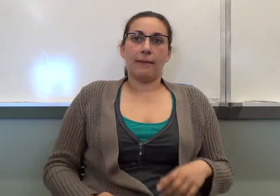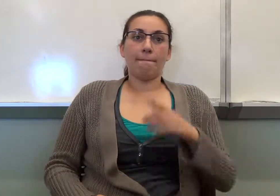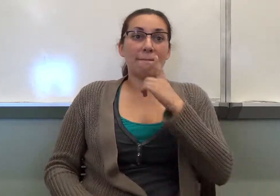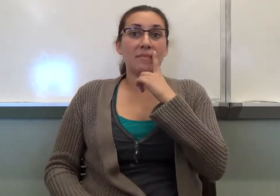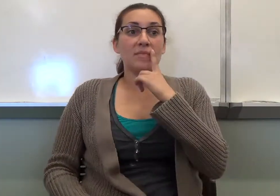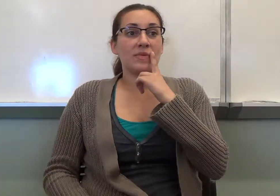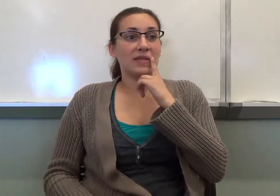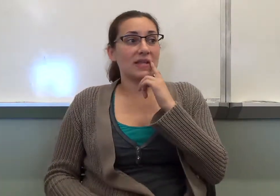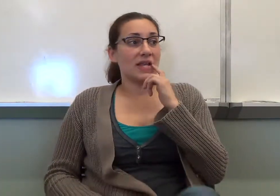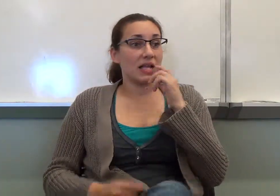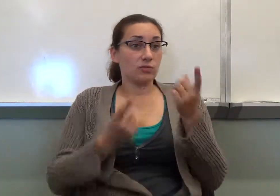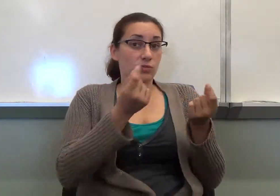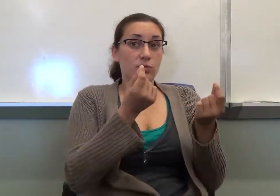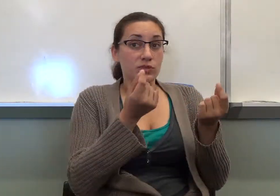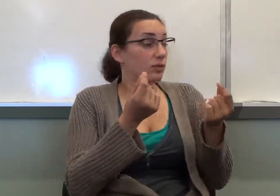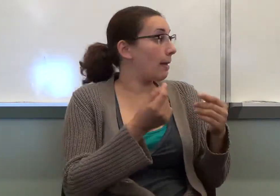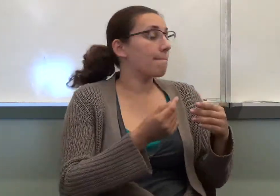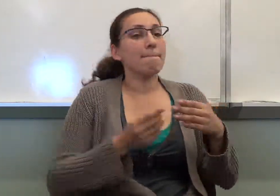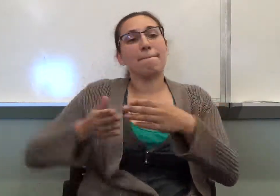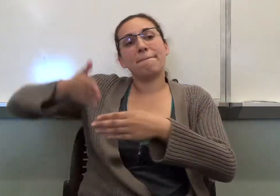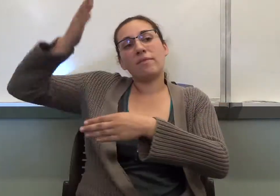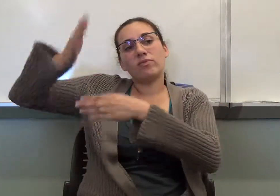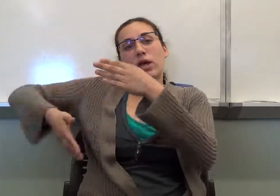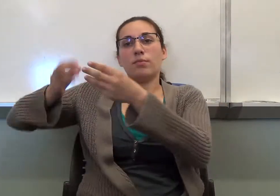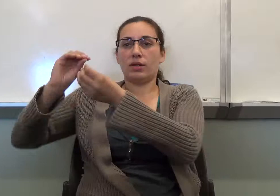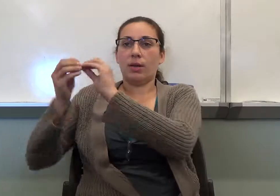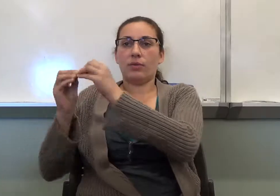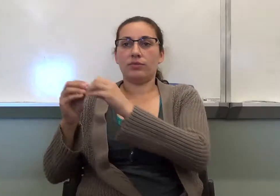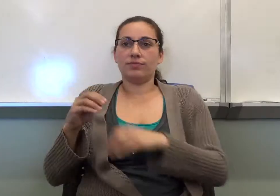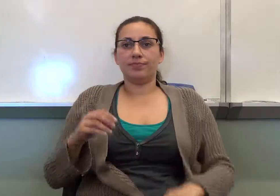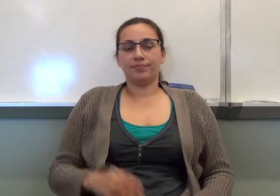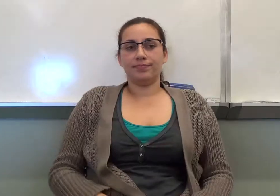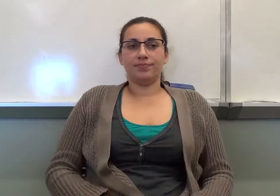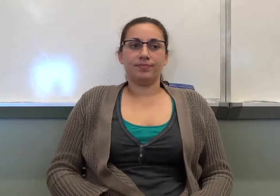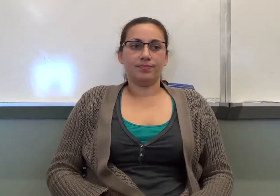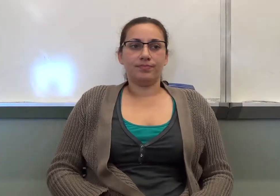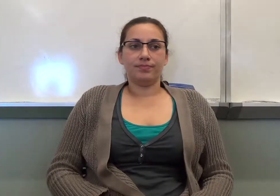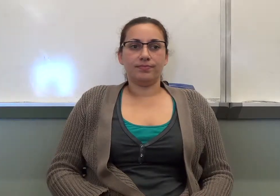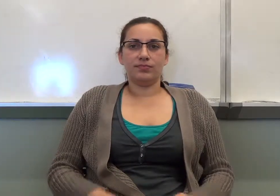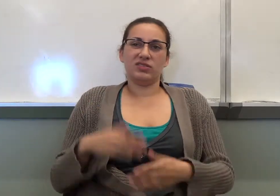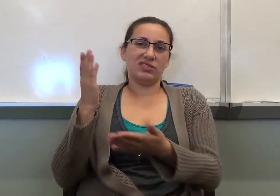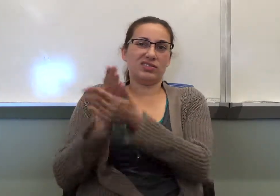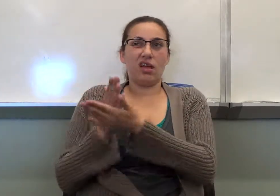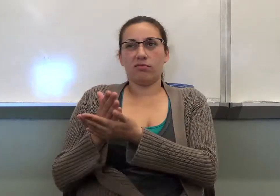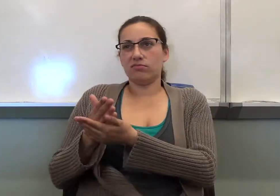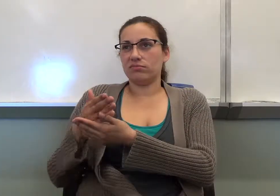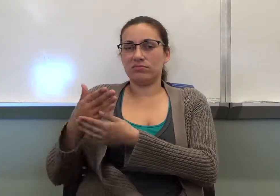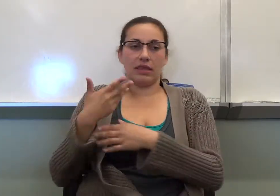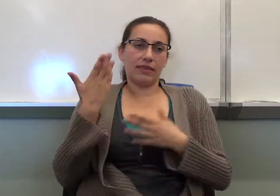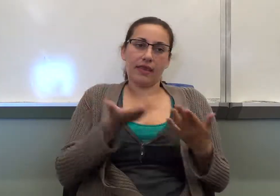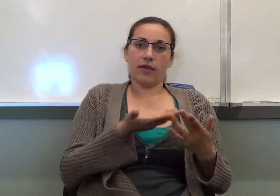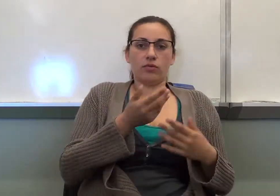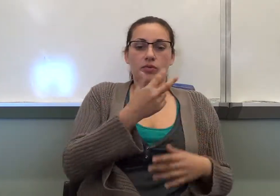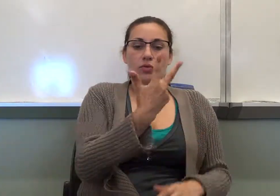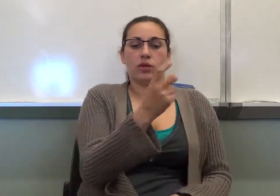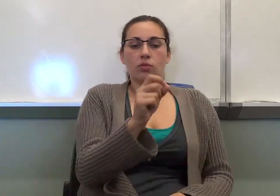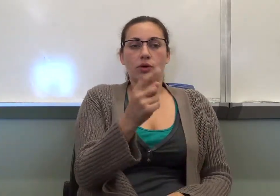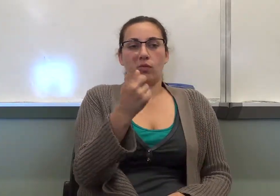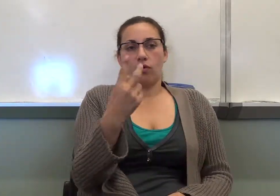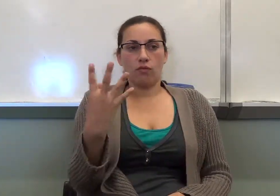off. So if we're going to use pi in the calculation, most people will stop right there. That's the hundredths position. Why? Because the